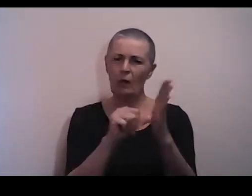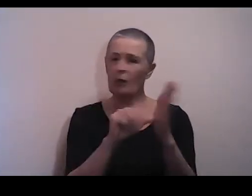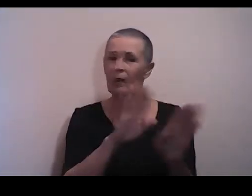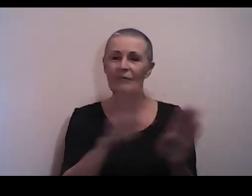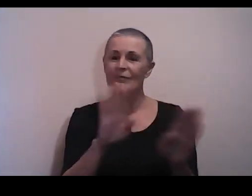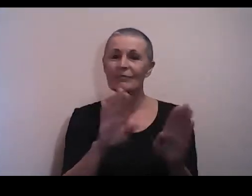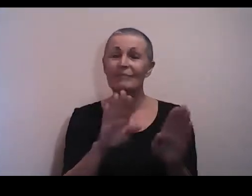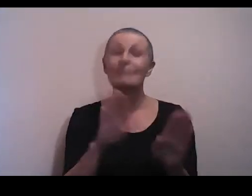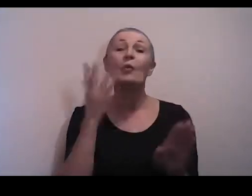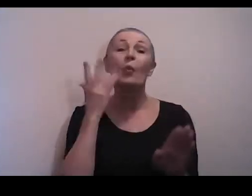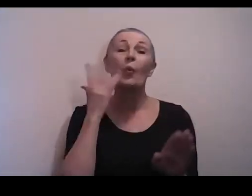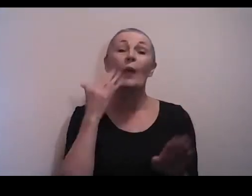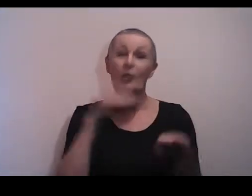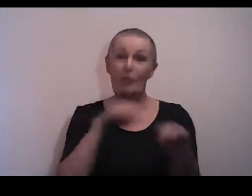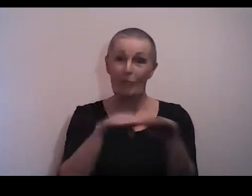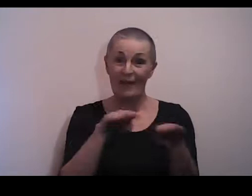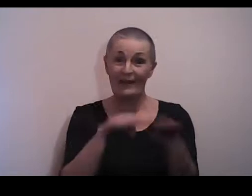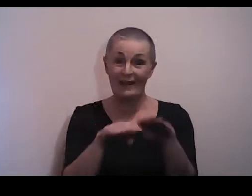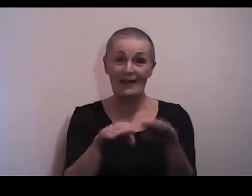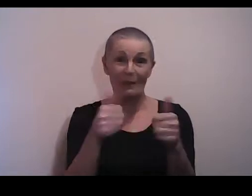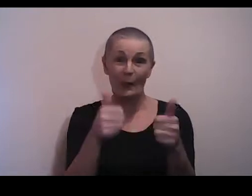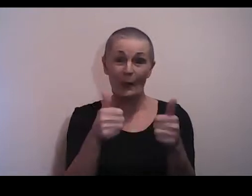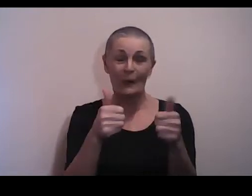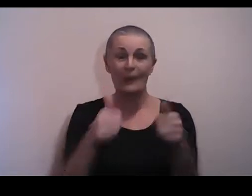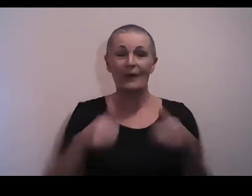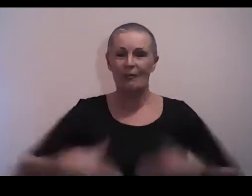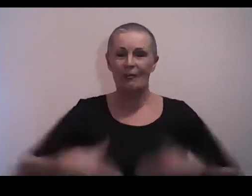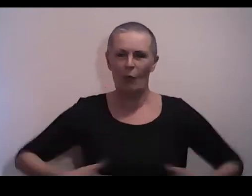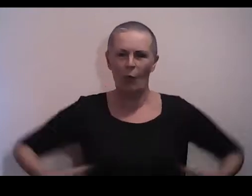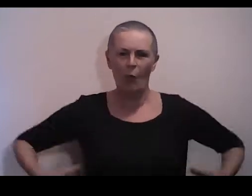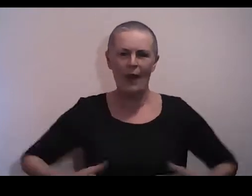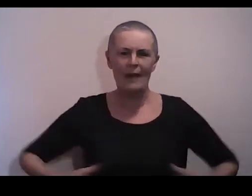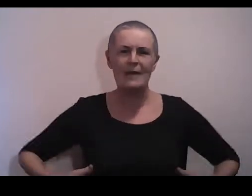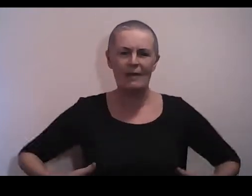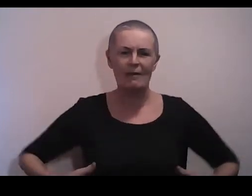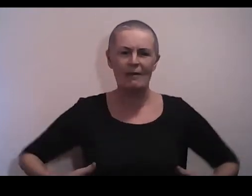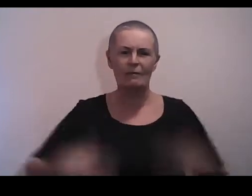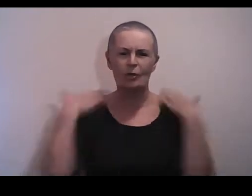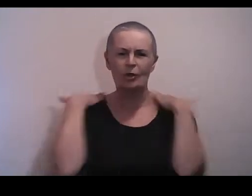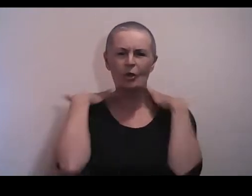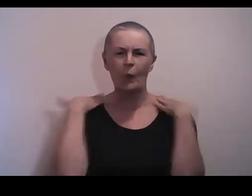but you'll feel it in your waist and in your shoulders.